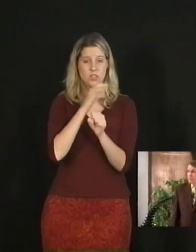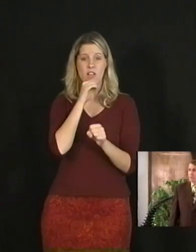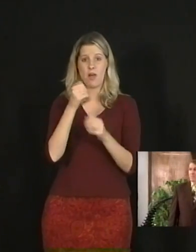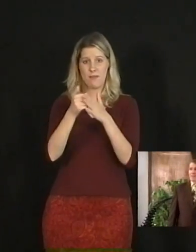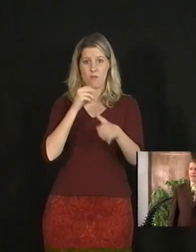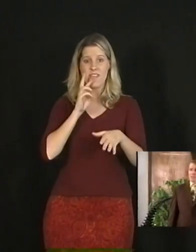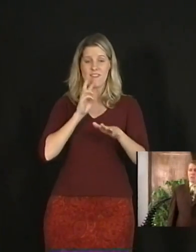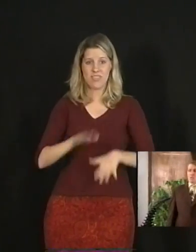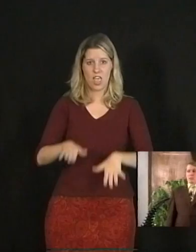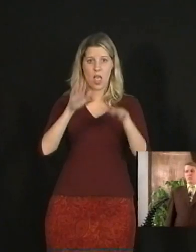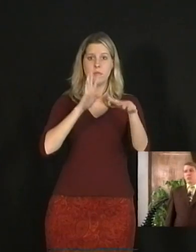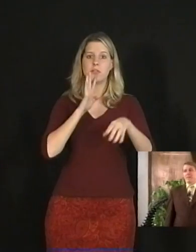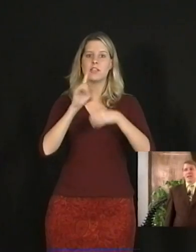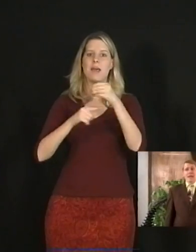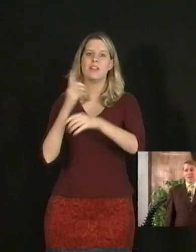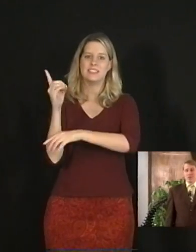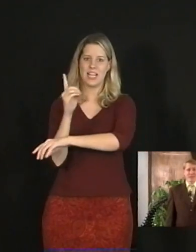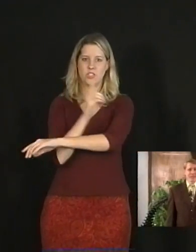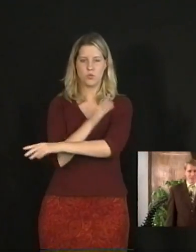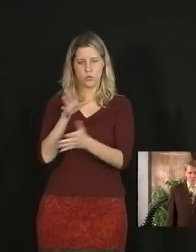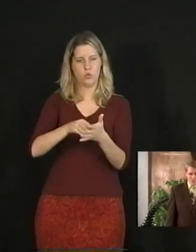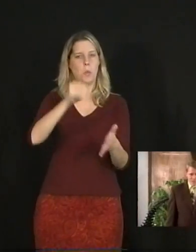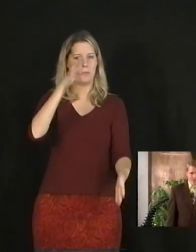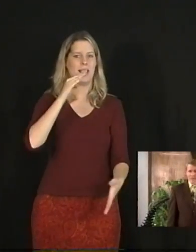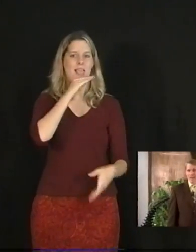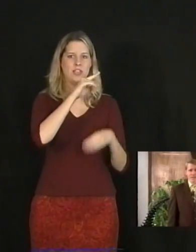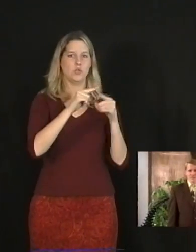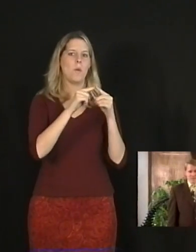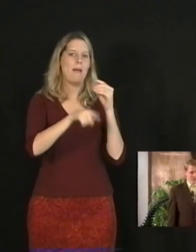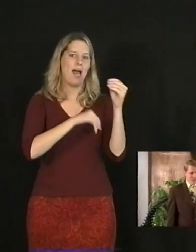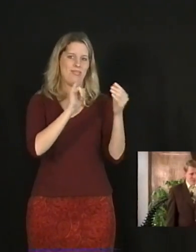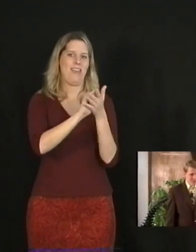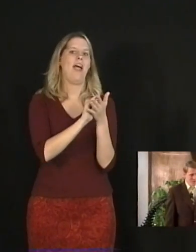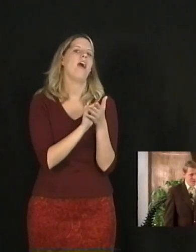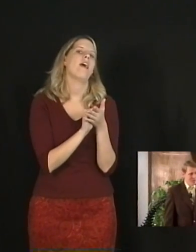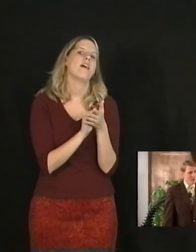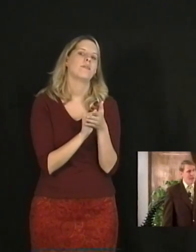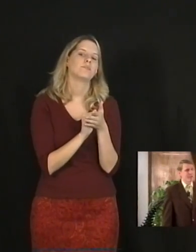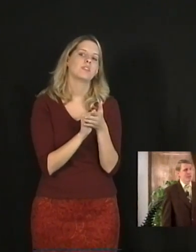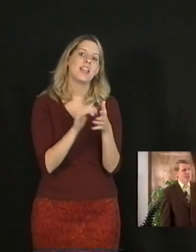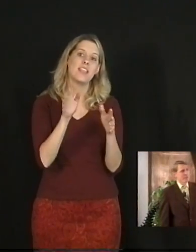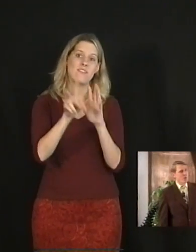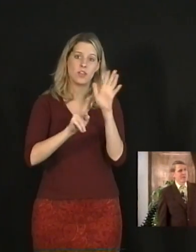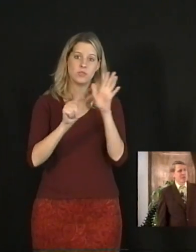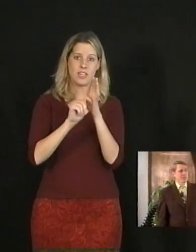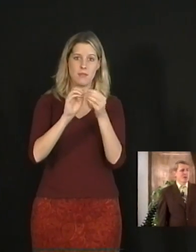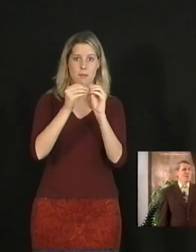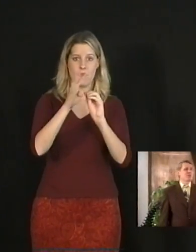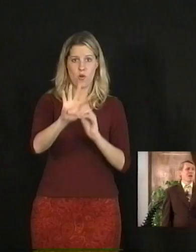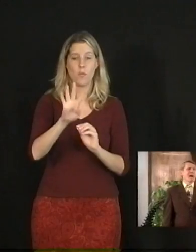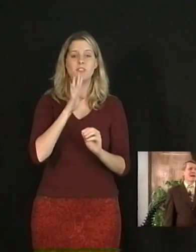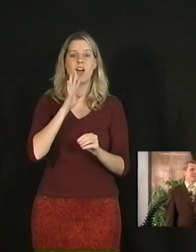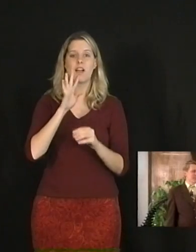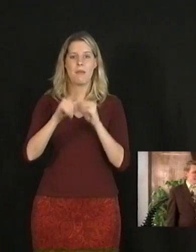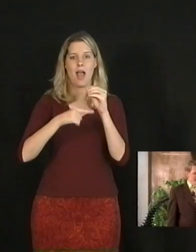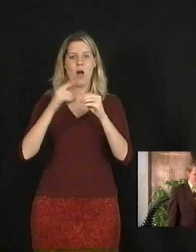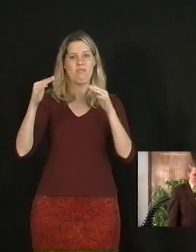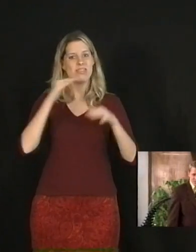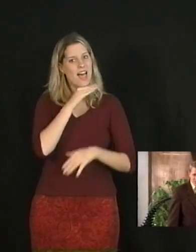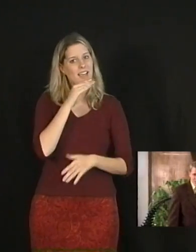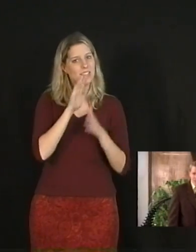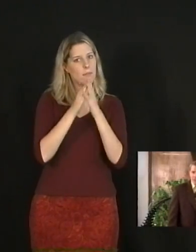came. We talked about dinosaurs, and students are being lied to about dinosaurs. They did not live millions of years ago. And on tape number 4, we talk about a whole bunch of lies